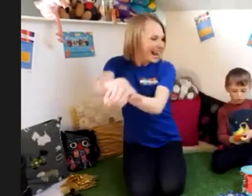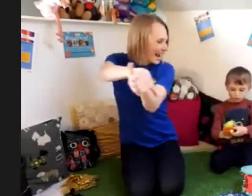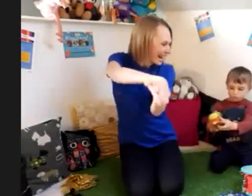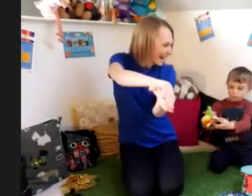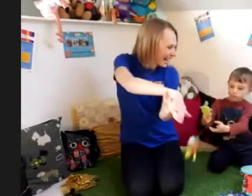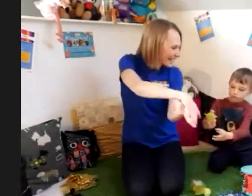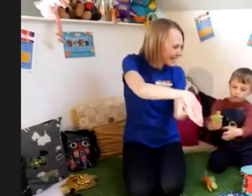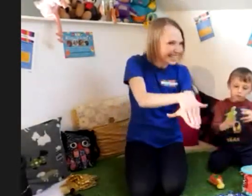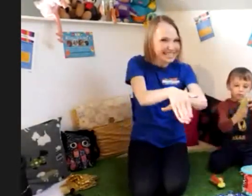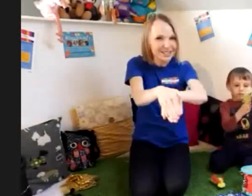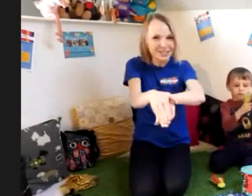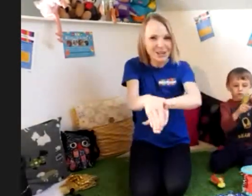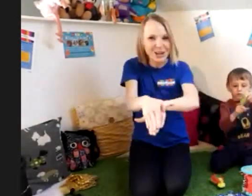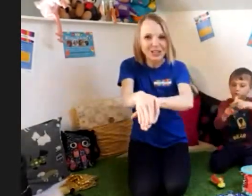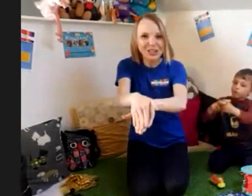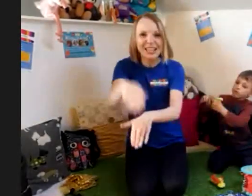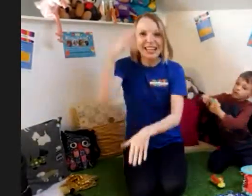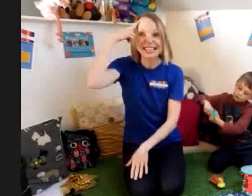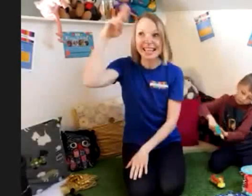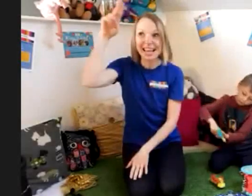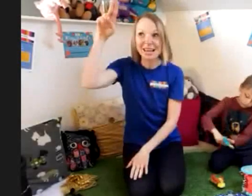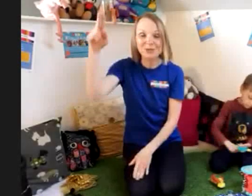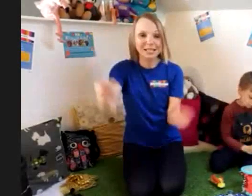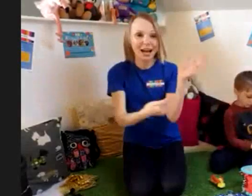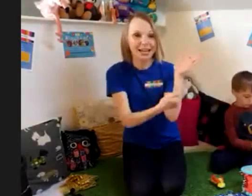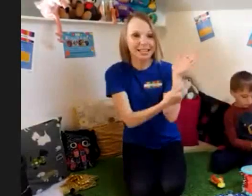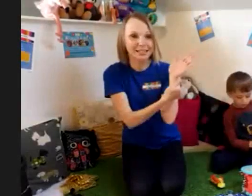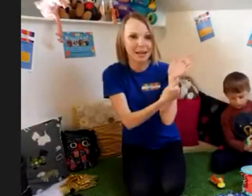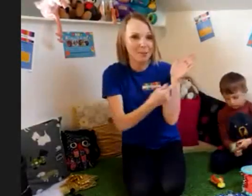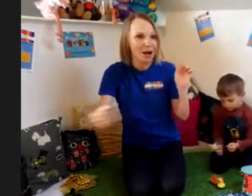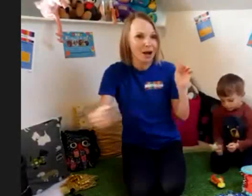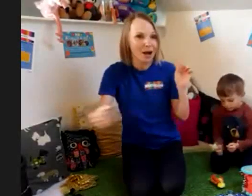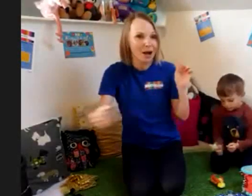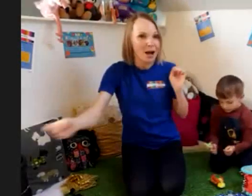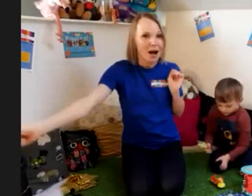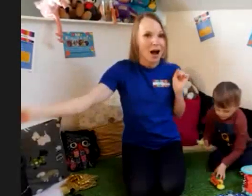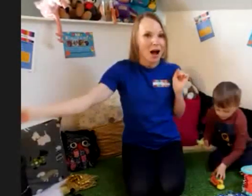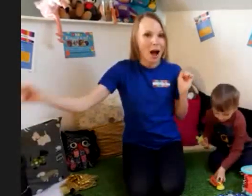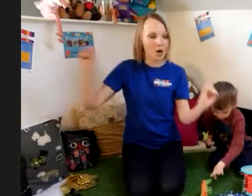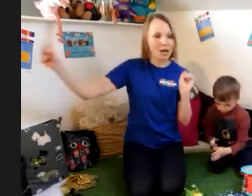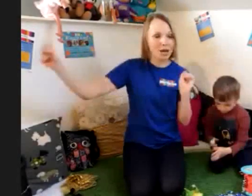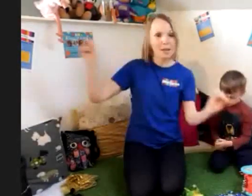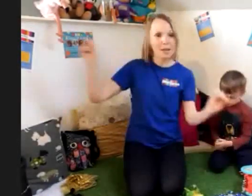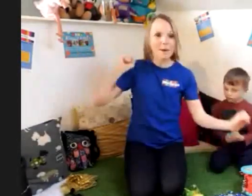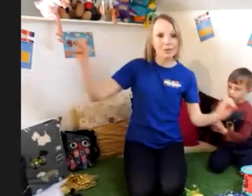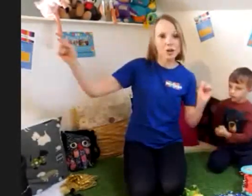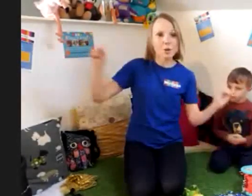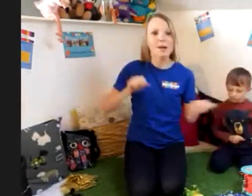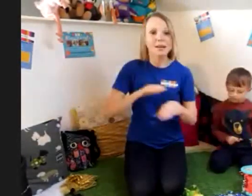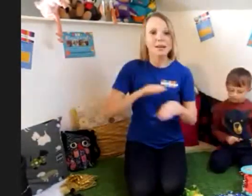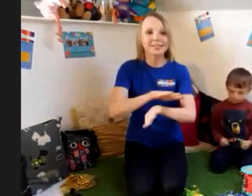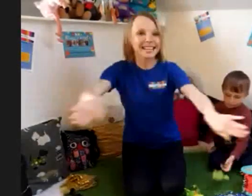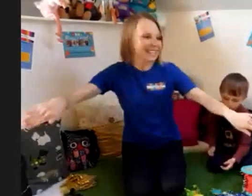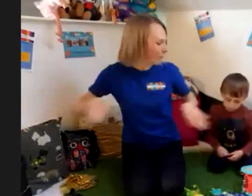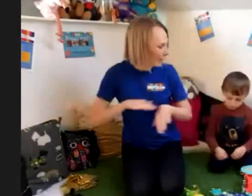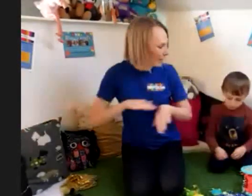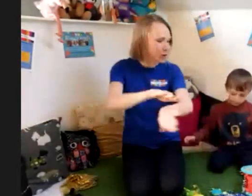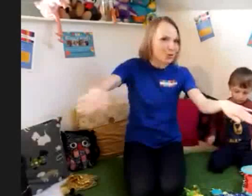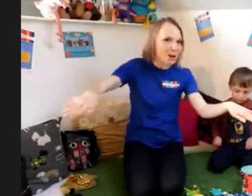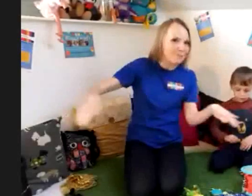I had a little turtle, his name was Tiny Tim. I put him in the bathtub to see if he could swim.